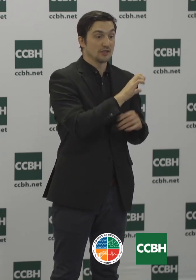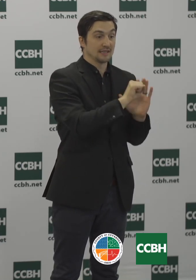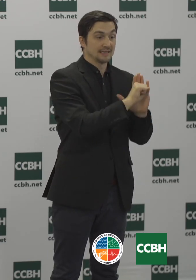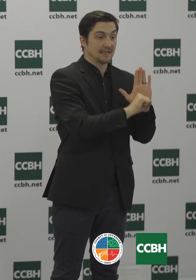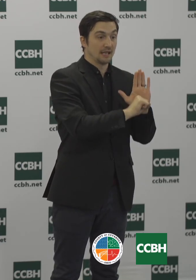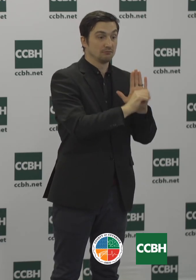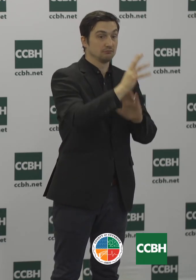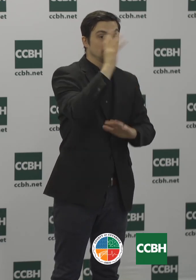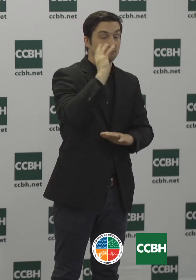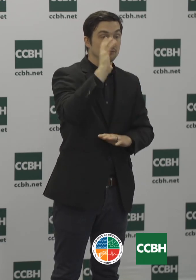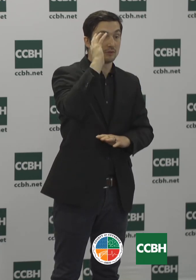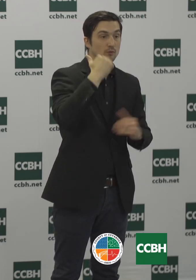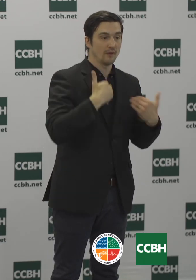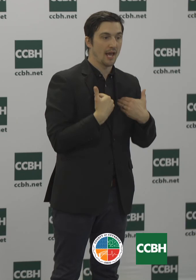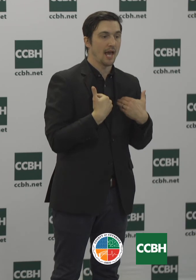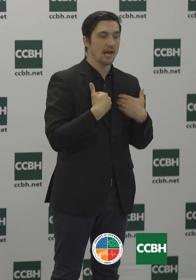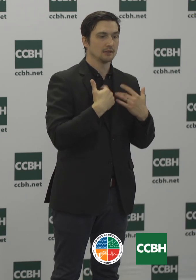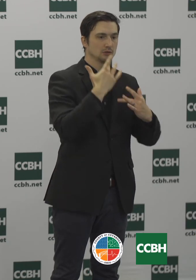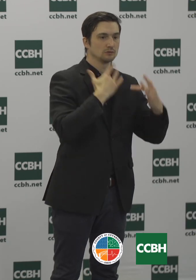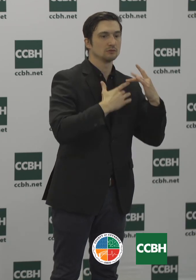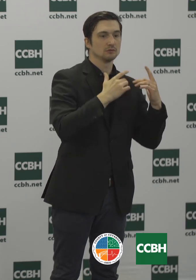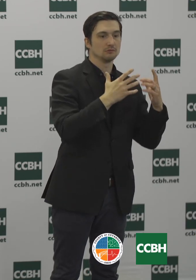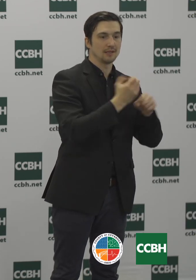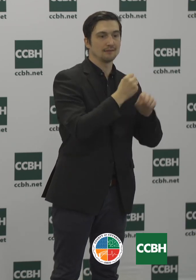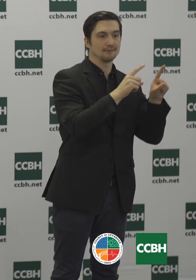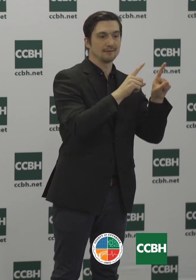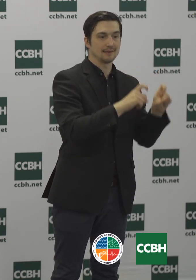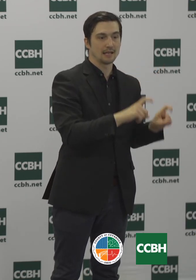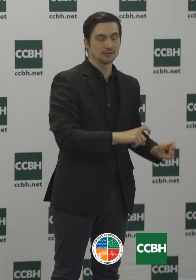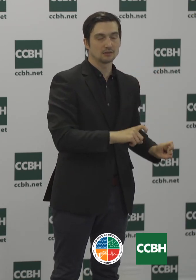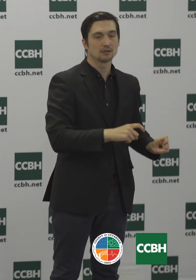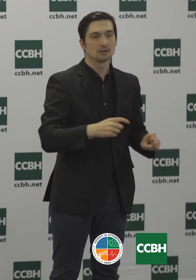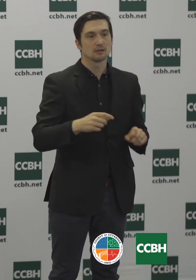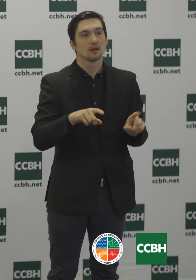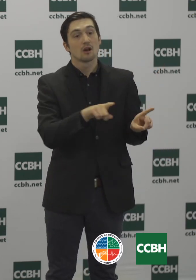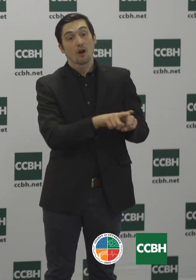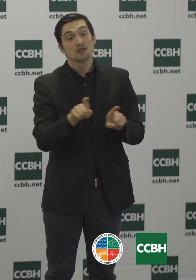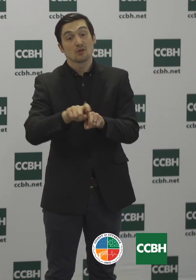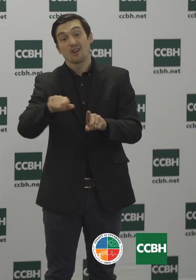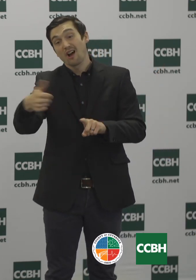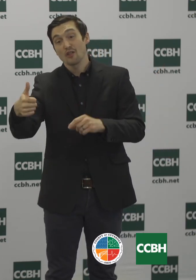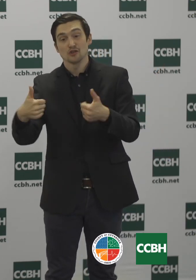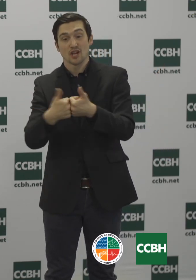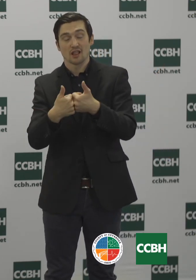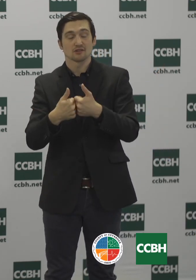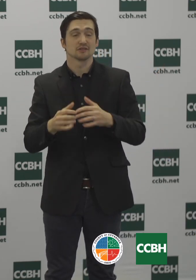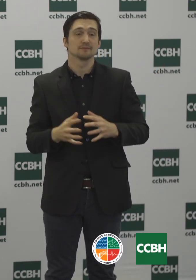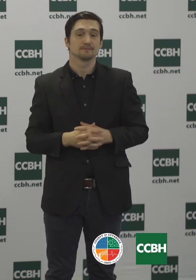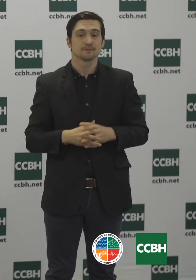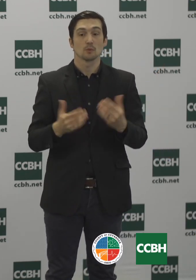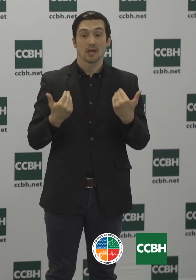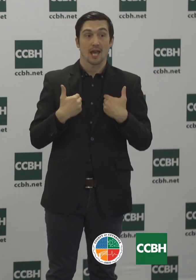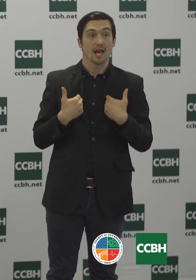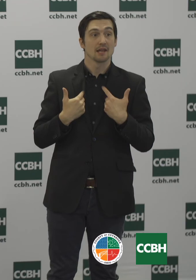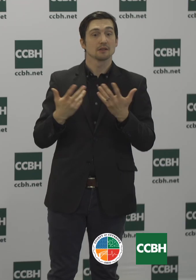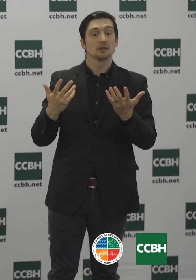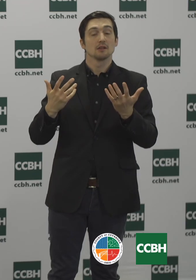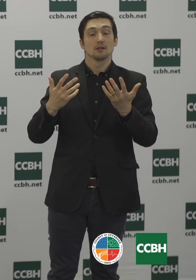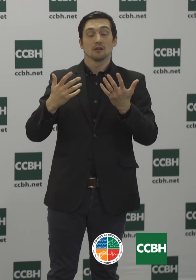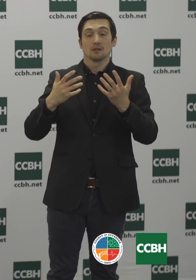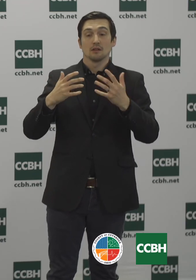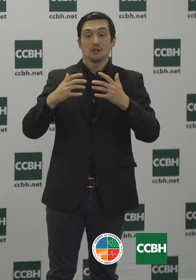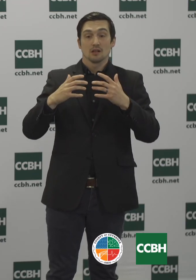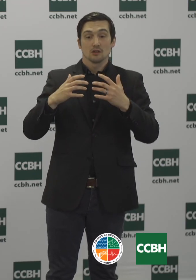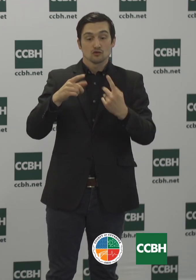More specific locally, we've had a number of challenges. The first being we had issues with the actual collection kits